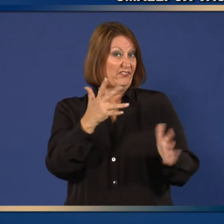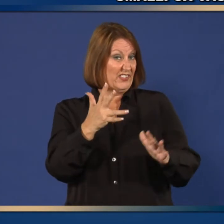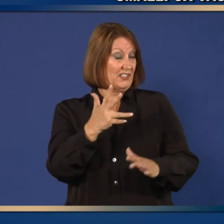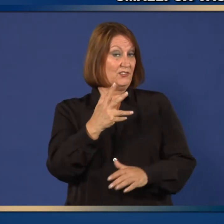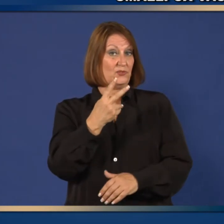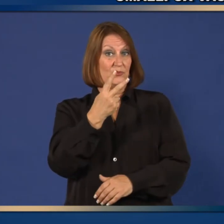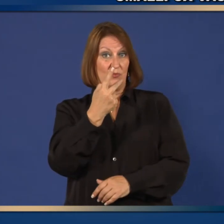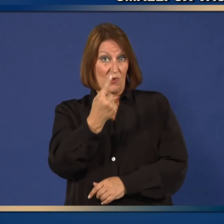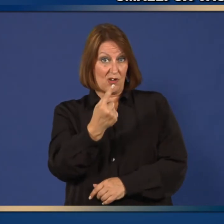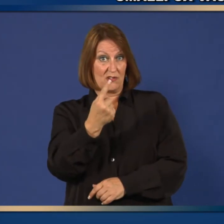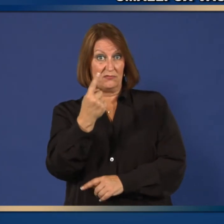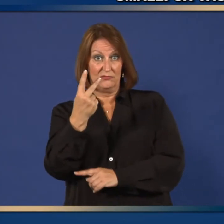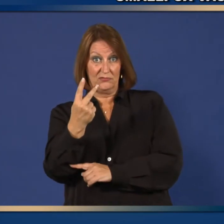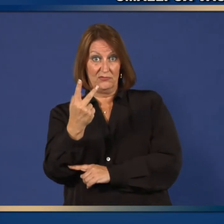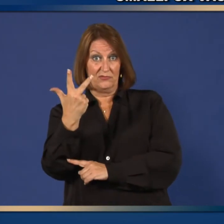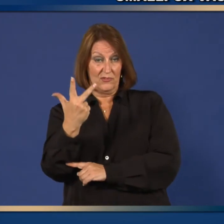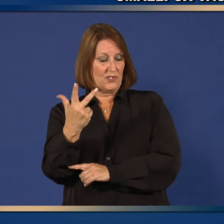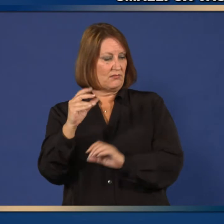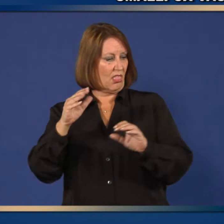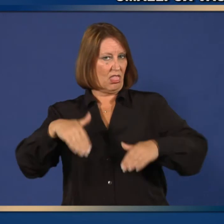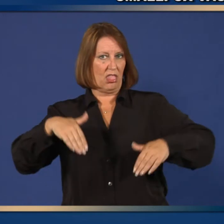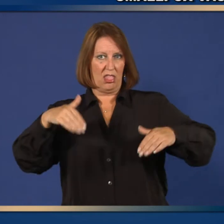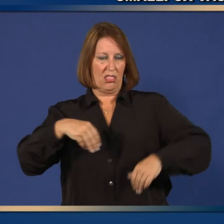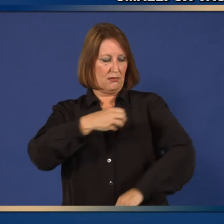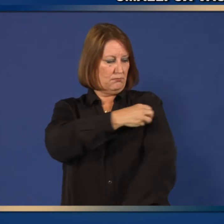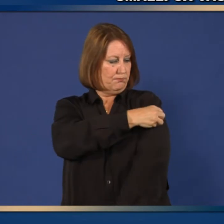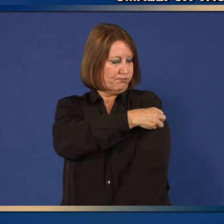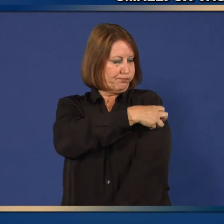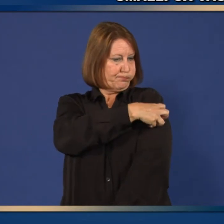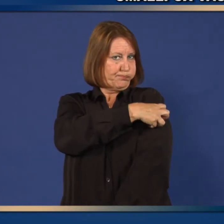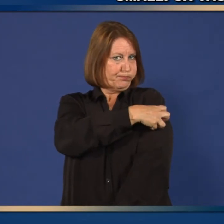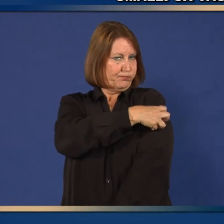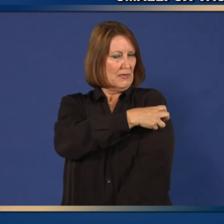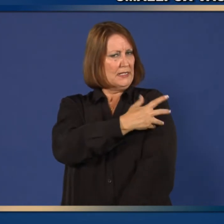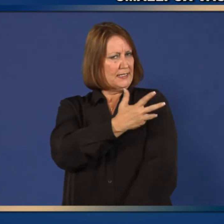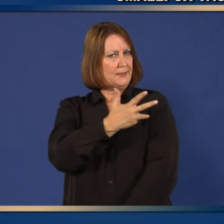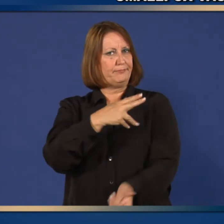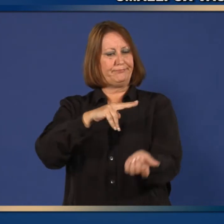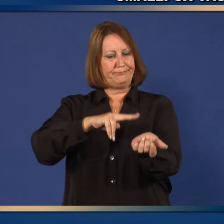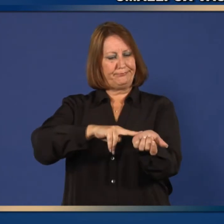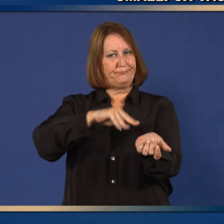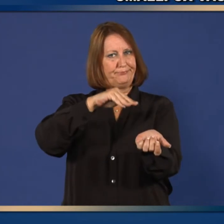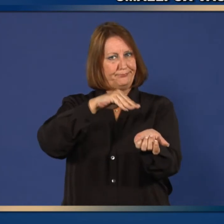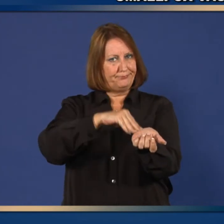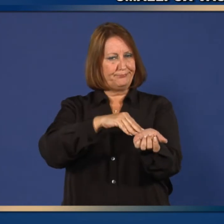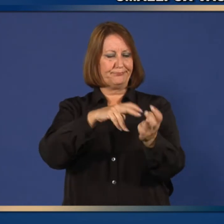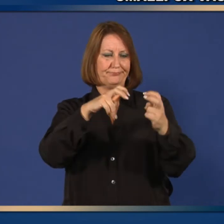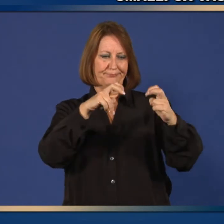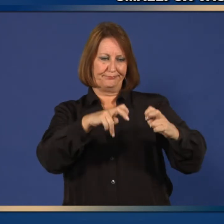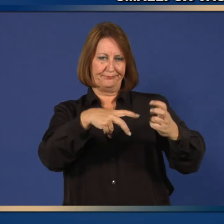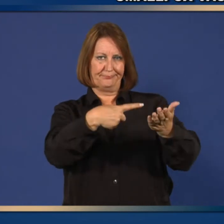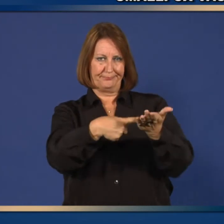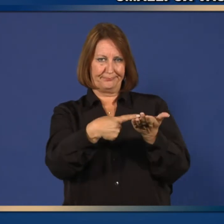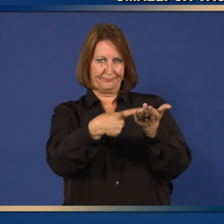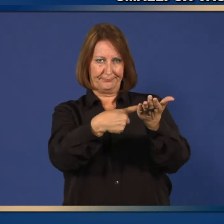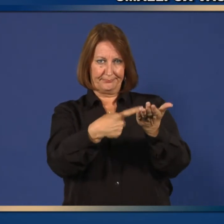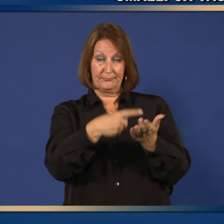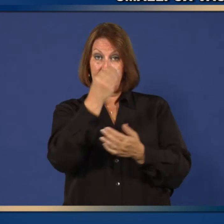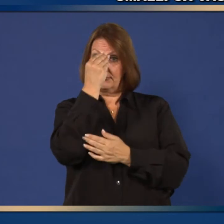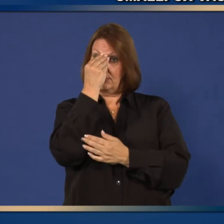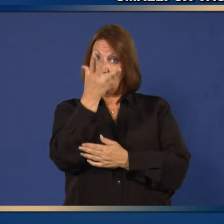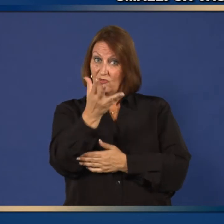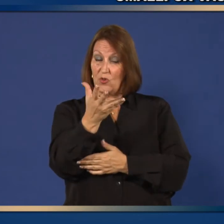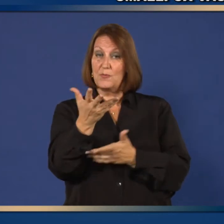If you still do not get a blister after getting the vaccine a second or third time, a healthcare